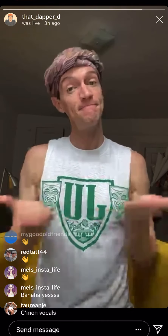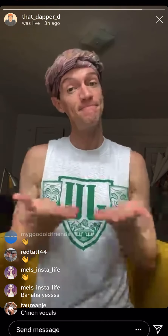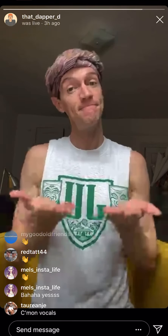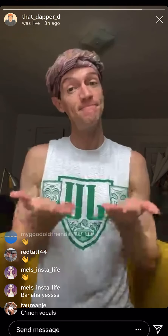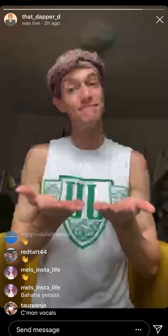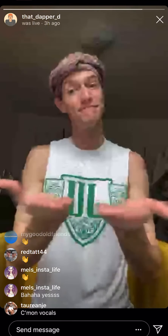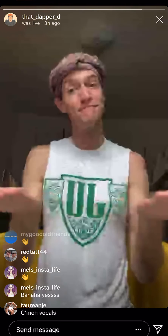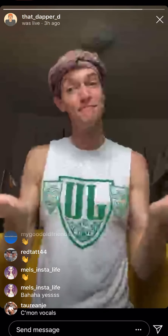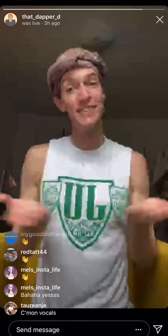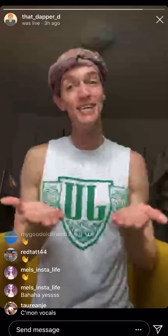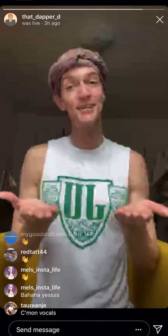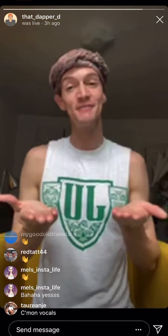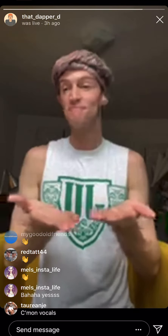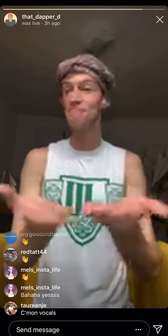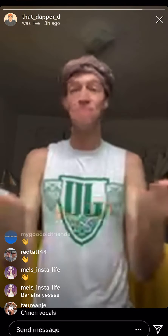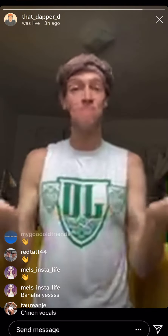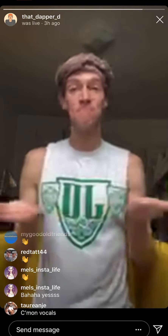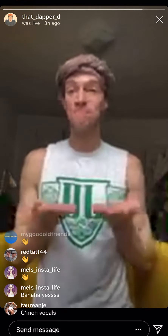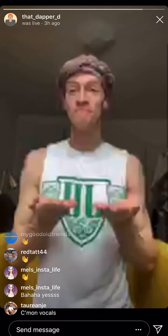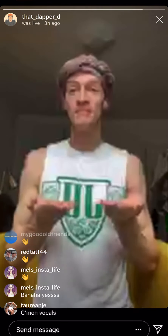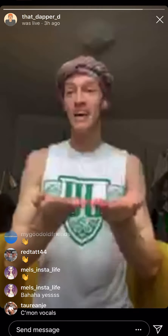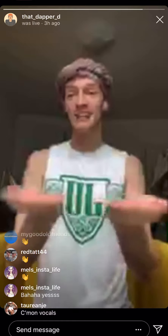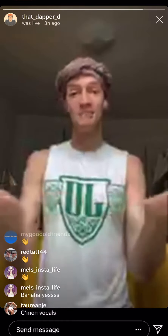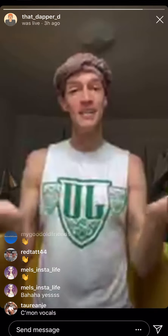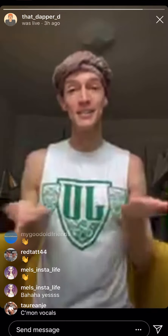Here. Yeah, here.